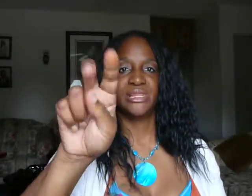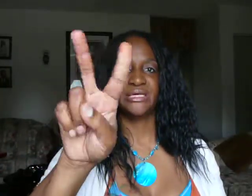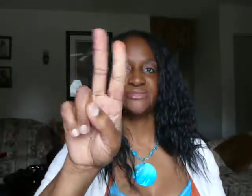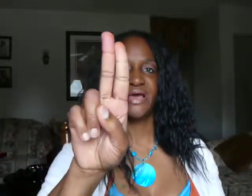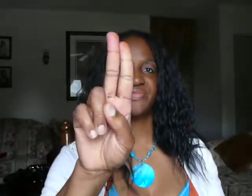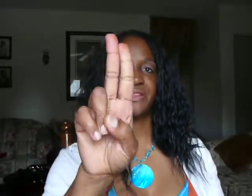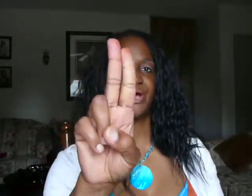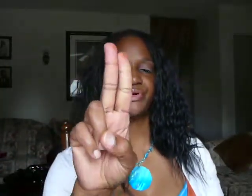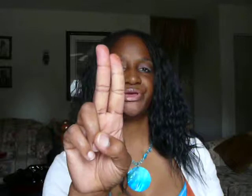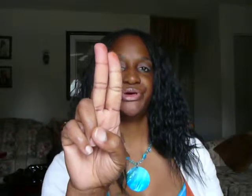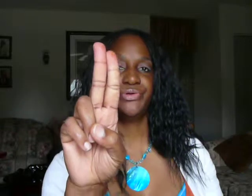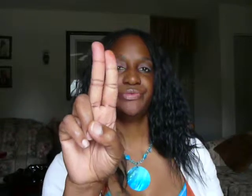Next, we have the letter U.